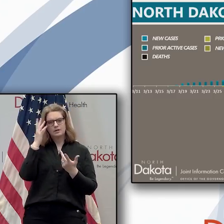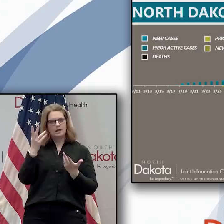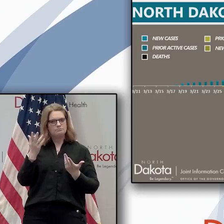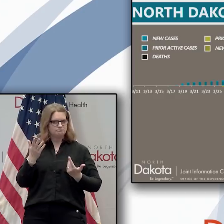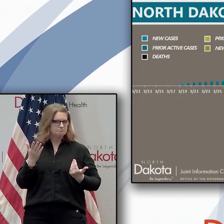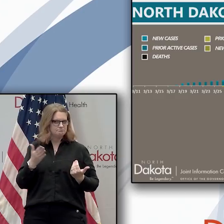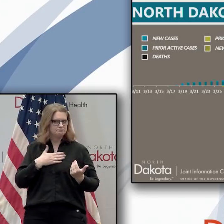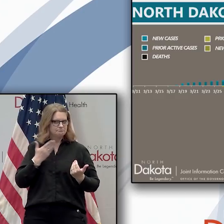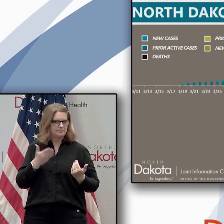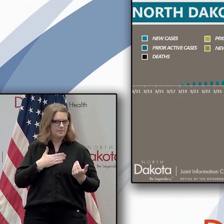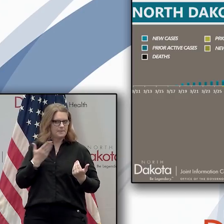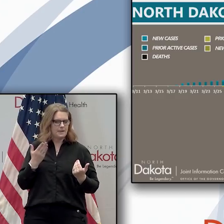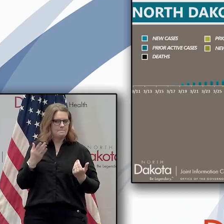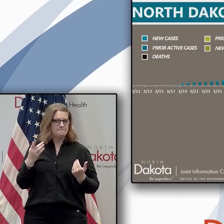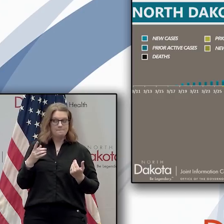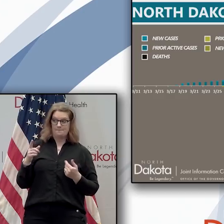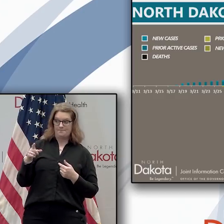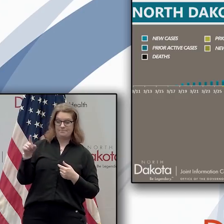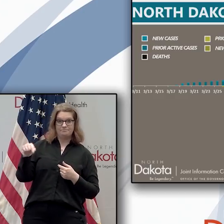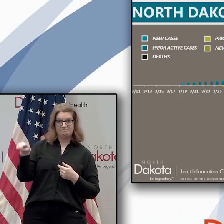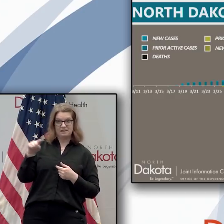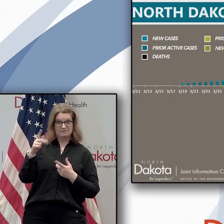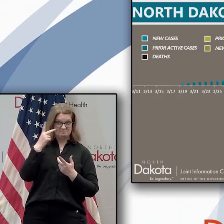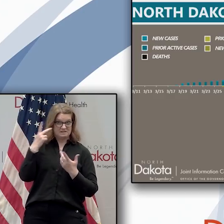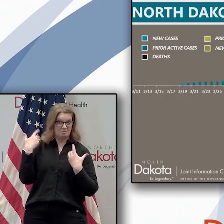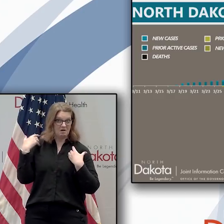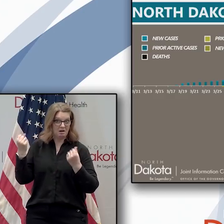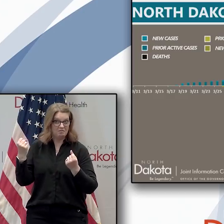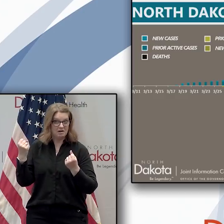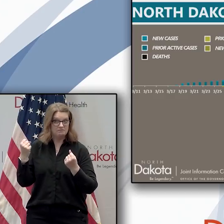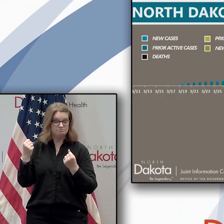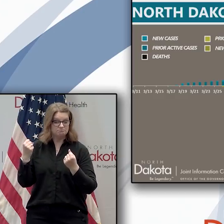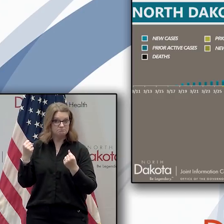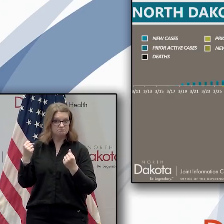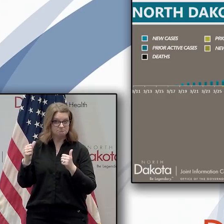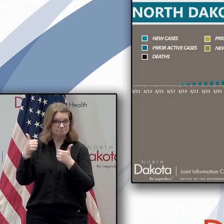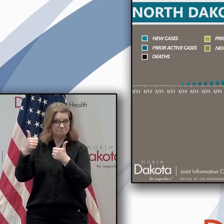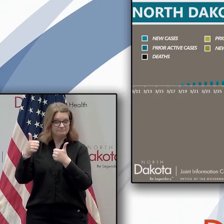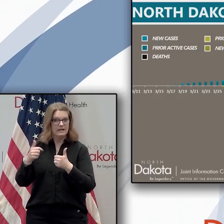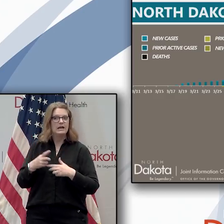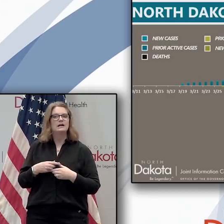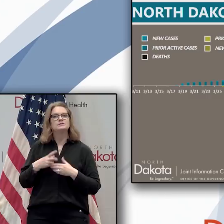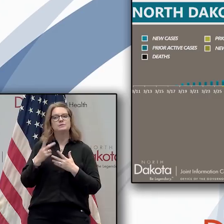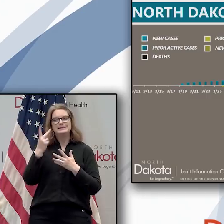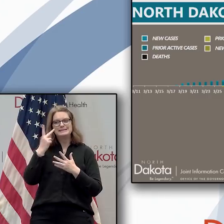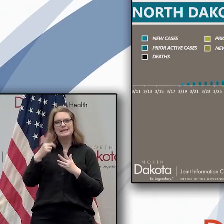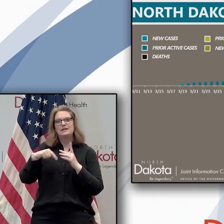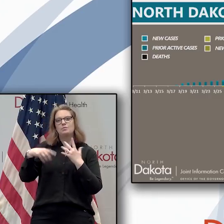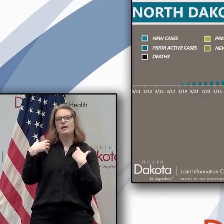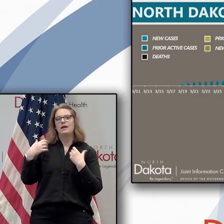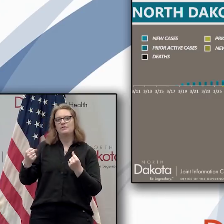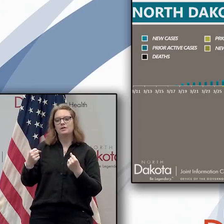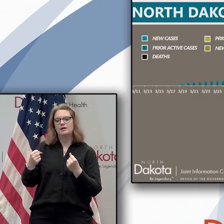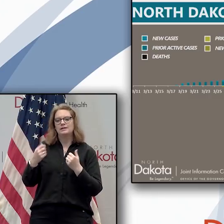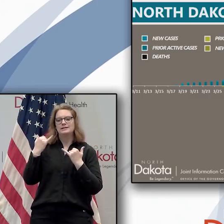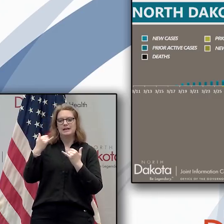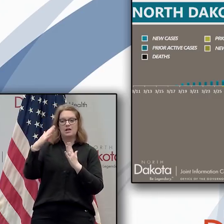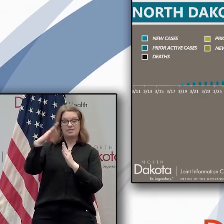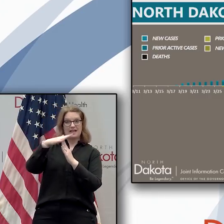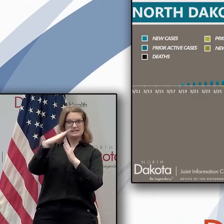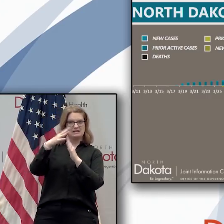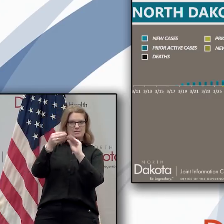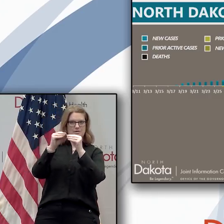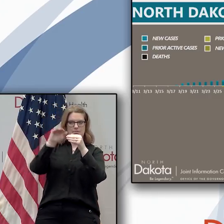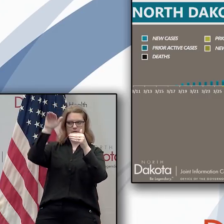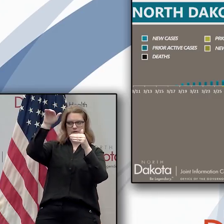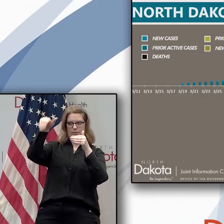happily, those are all seeing recovery and coming back, but as those come through the system, we actually see a drop in the top line of